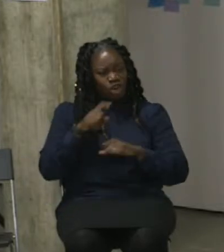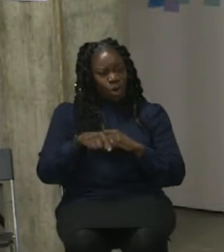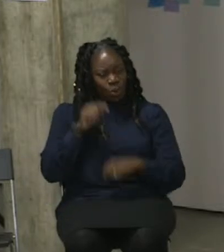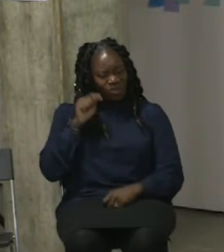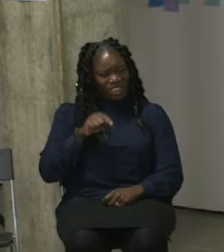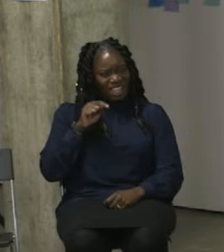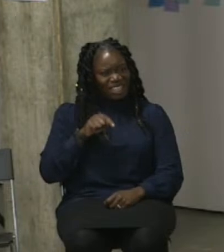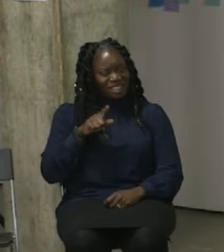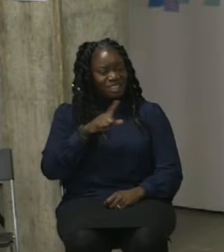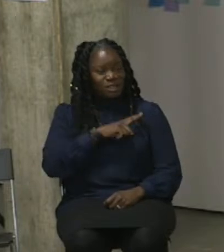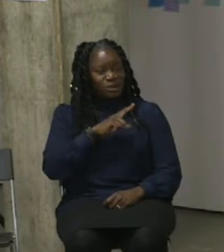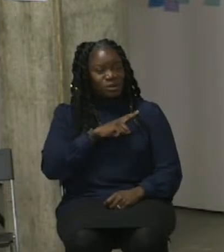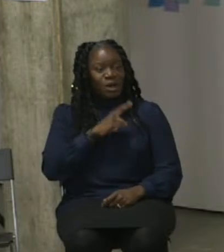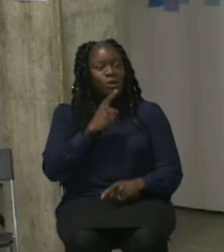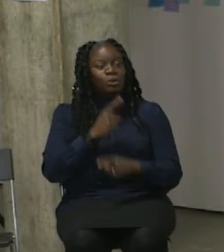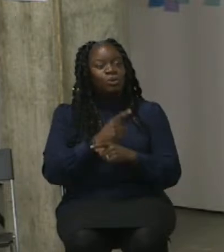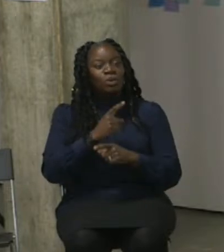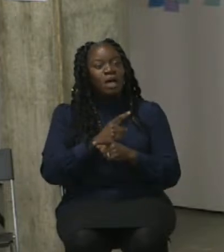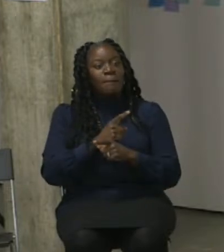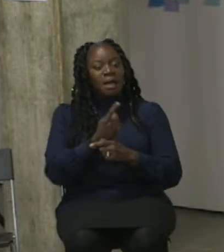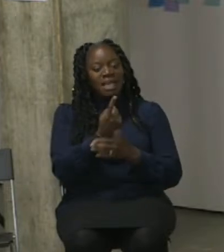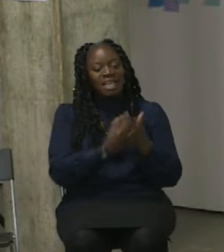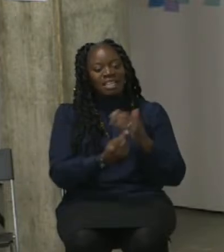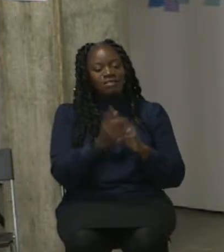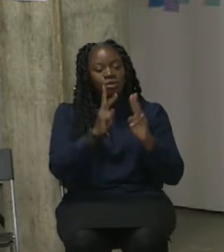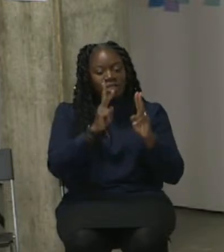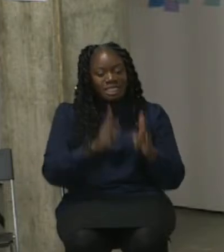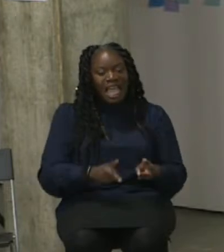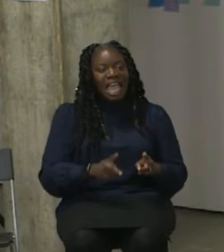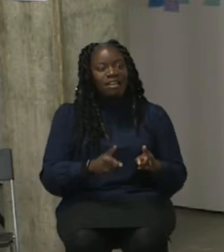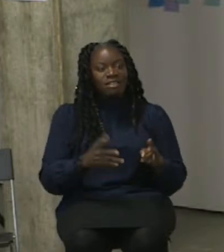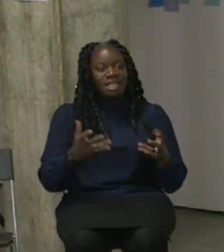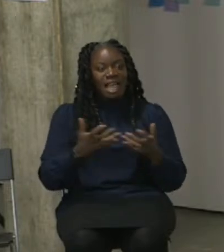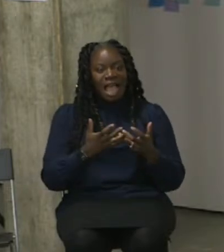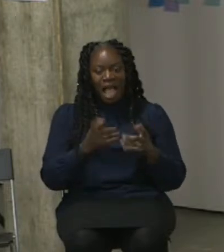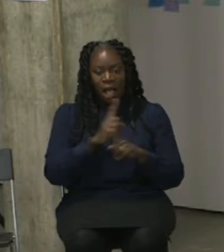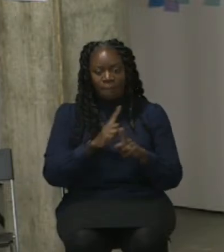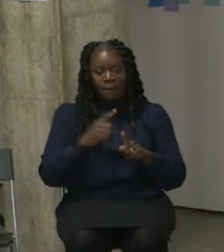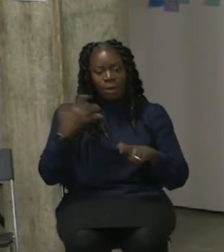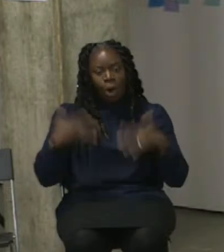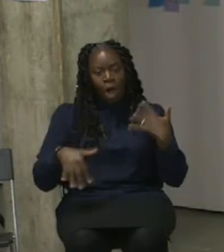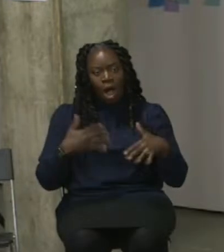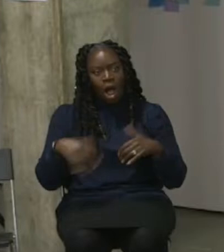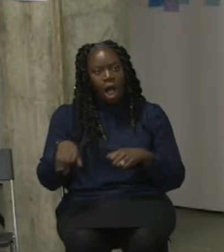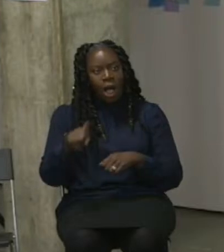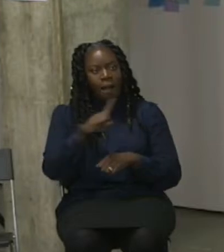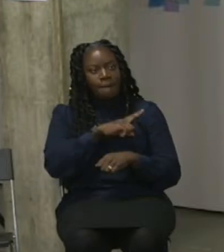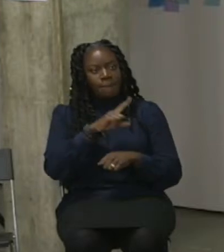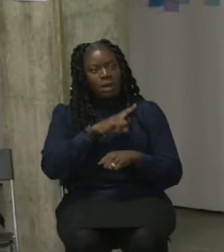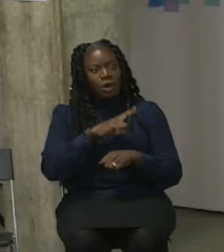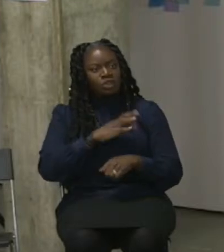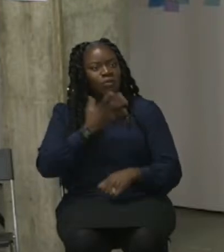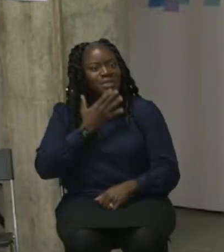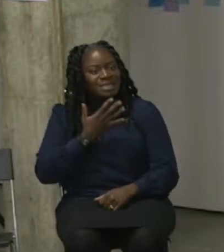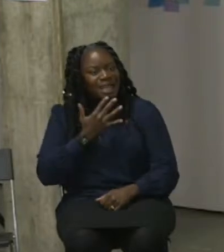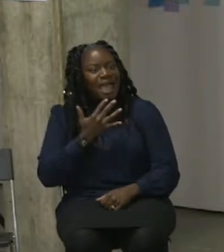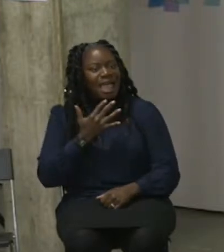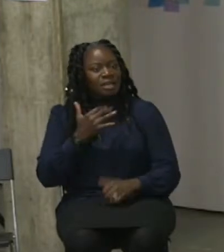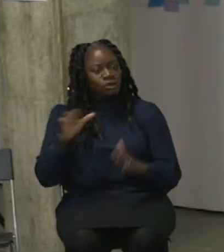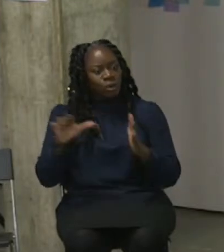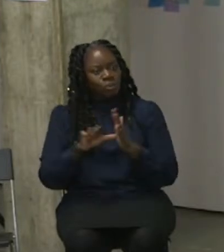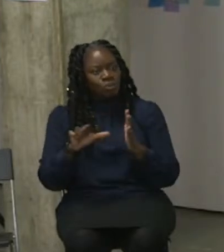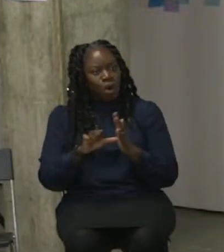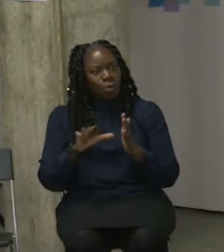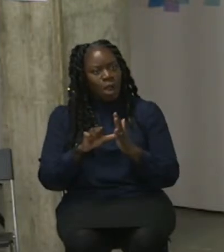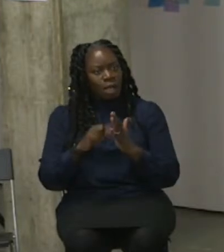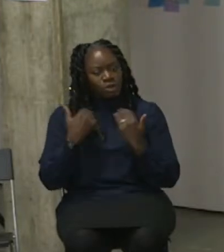about people's deaths and the way people are harmed because of flaws in the welfare system, or like at